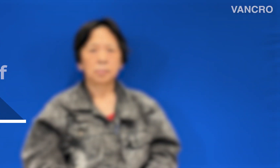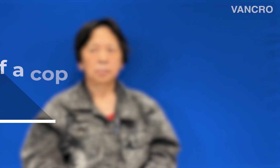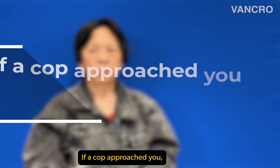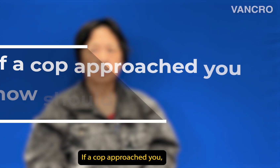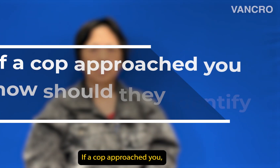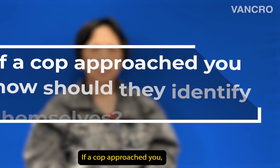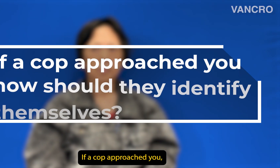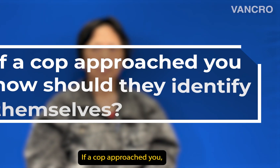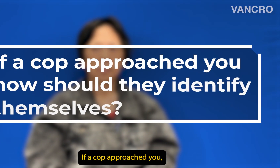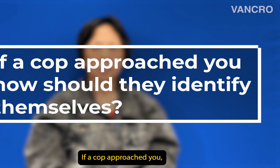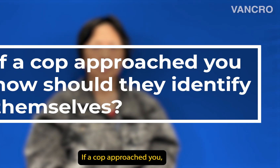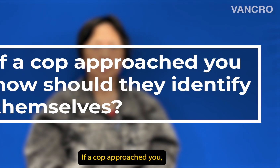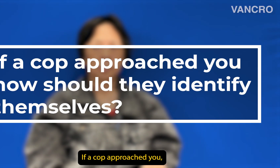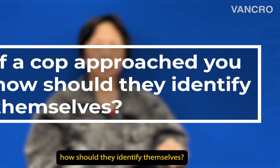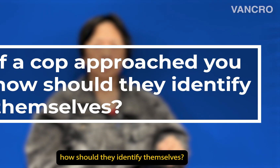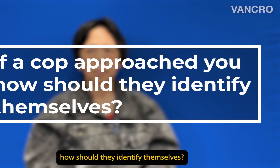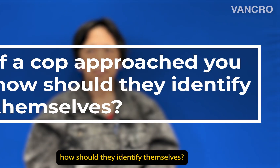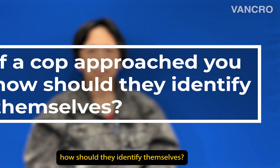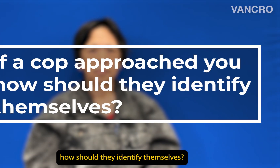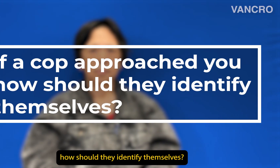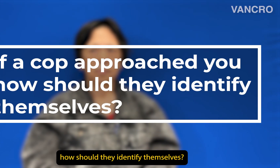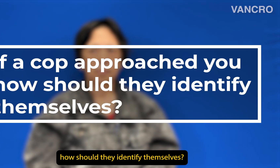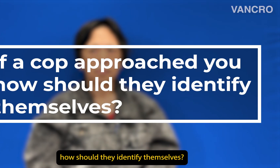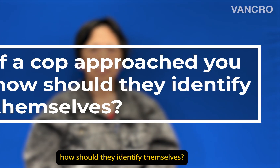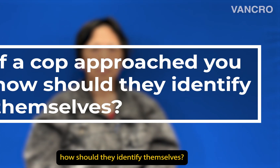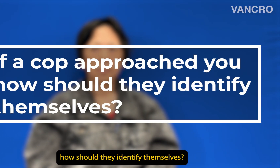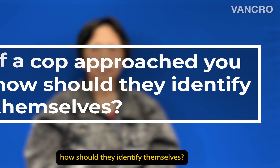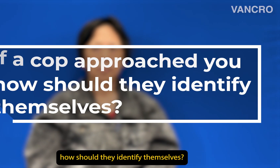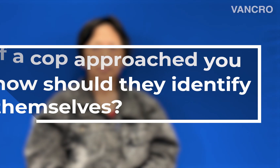If a cop approached you, how should they identify themselves?